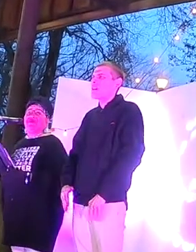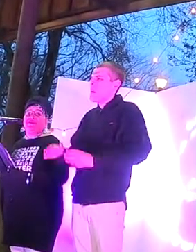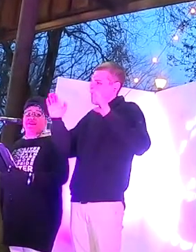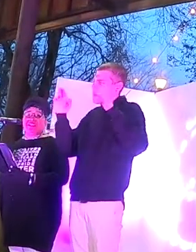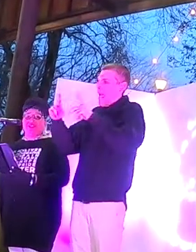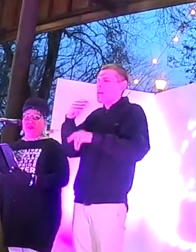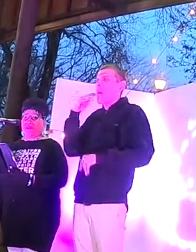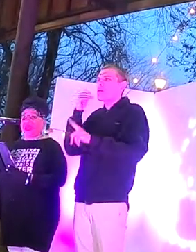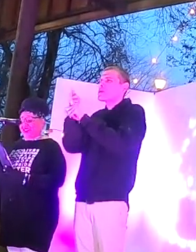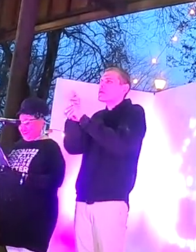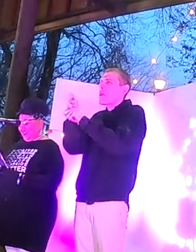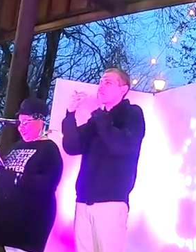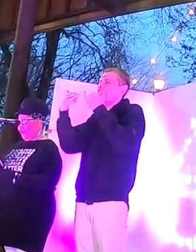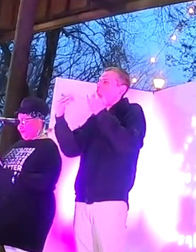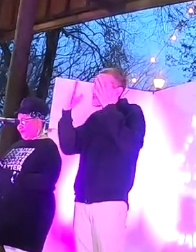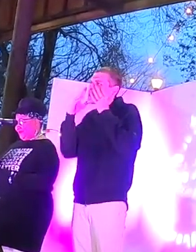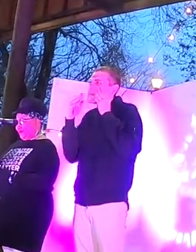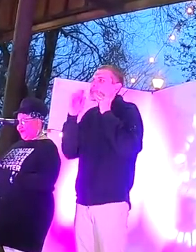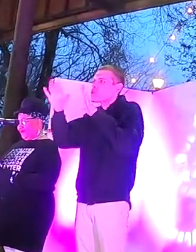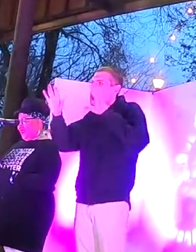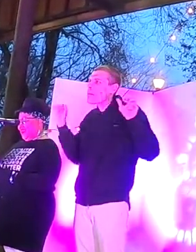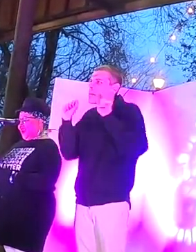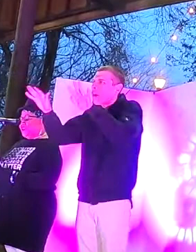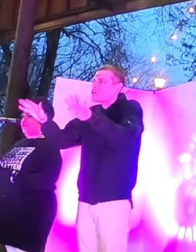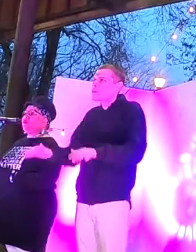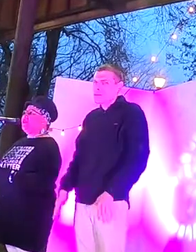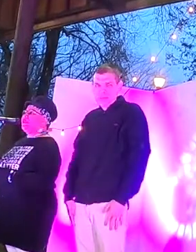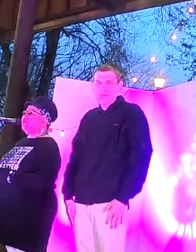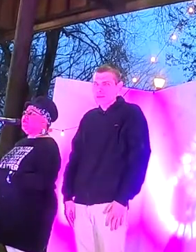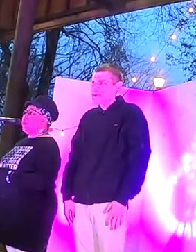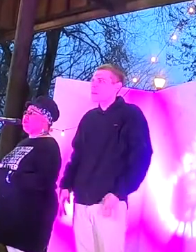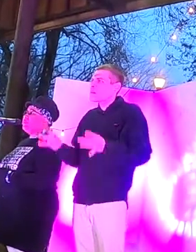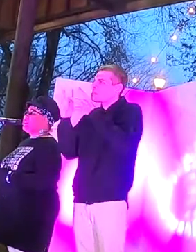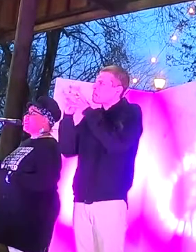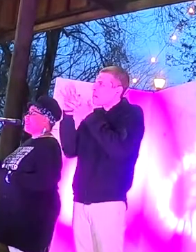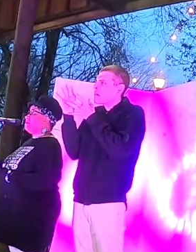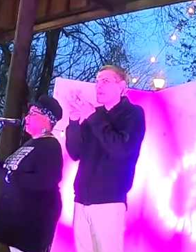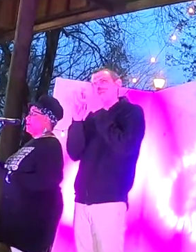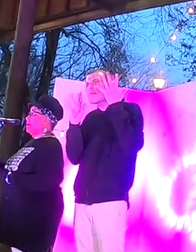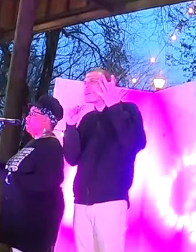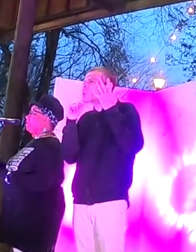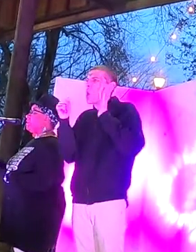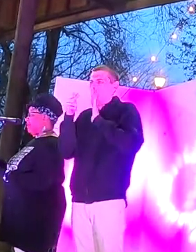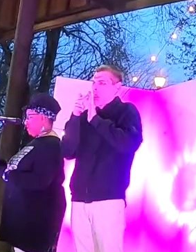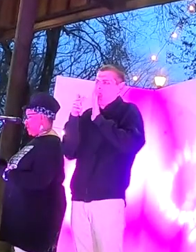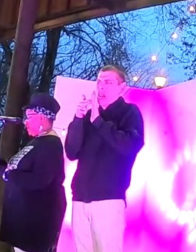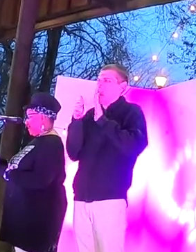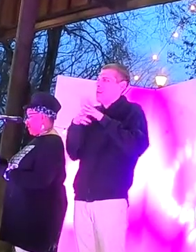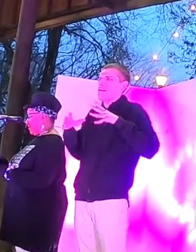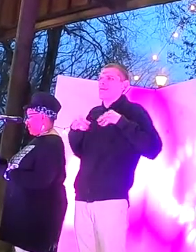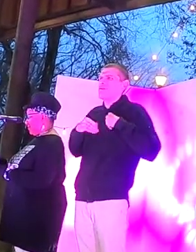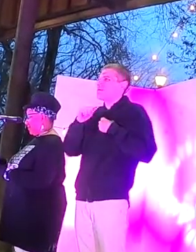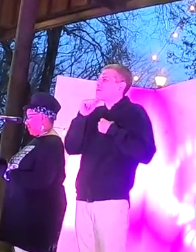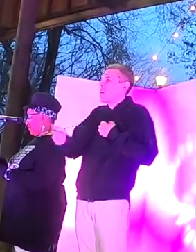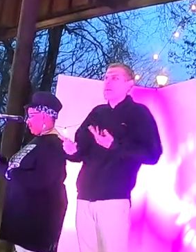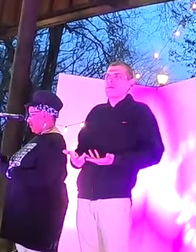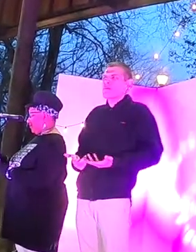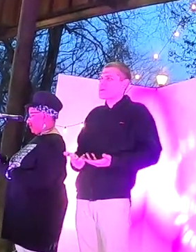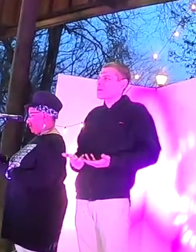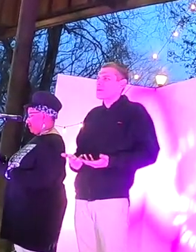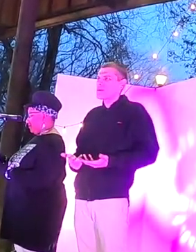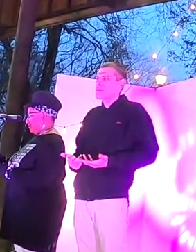and experience your magic. Don't believe all of the stigma, ridiculousness.